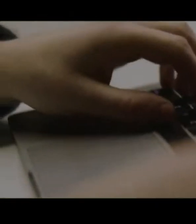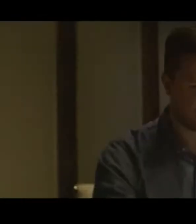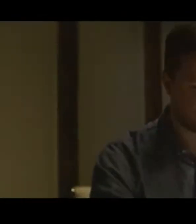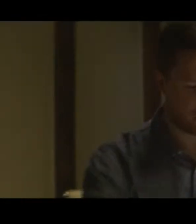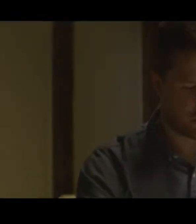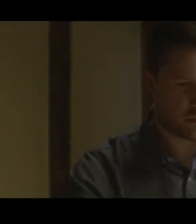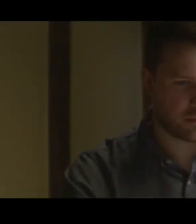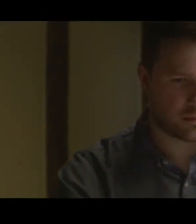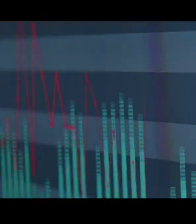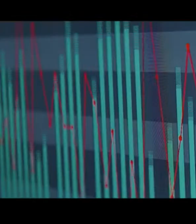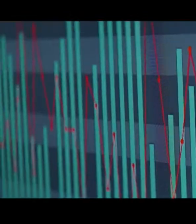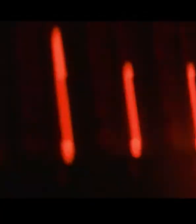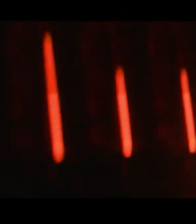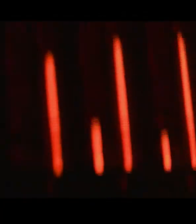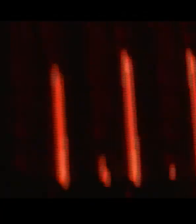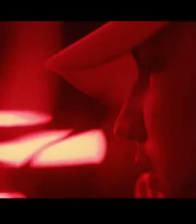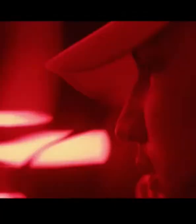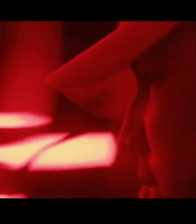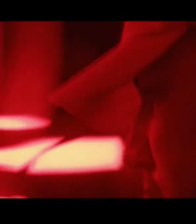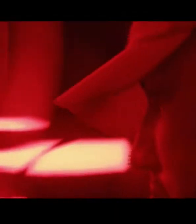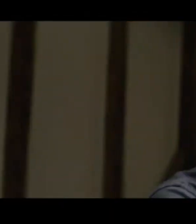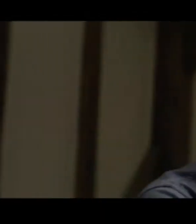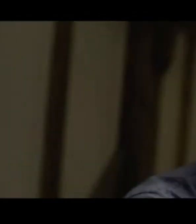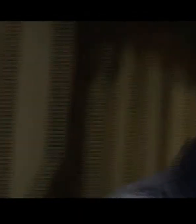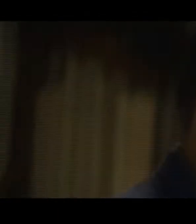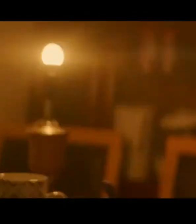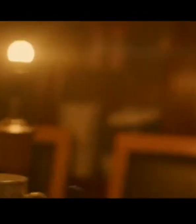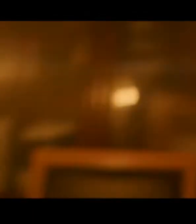But we can create it.